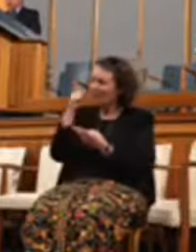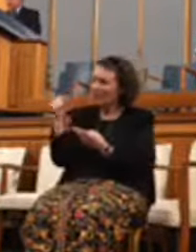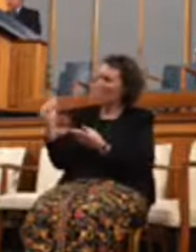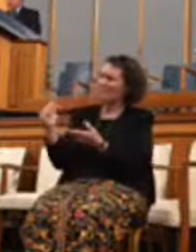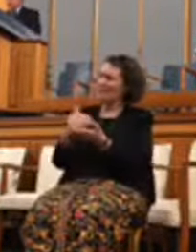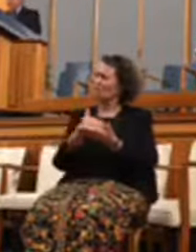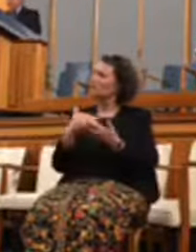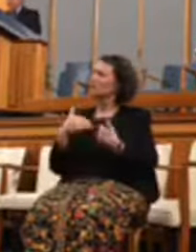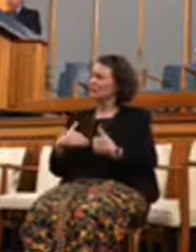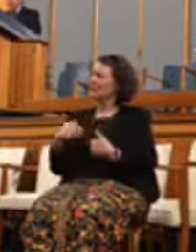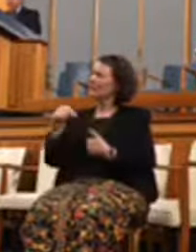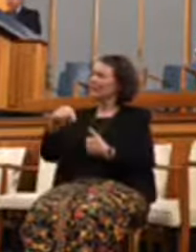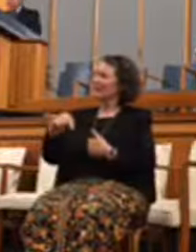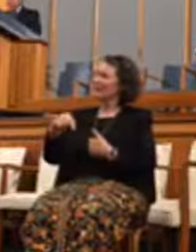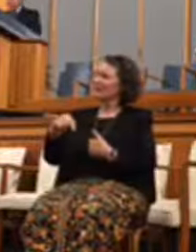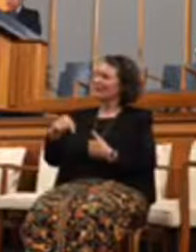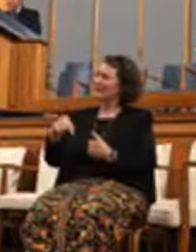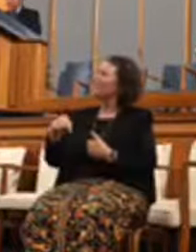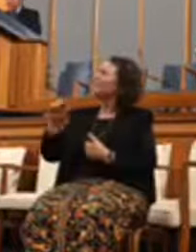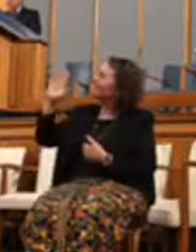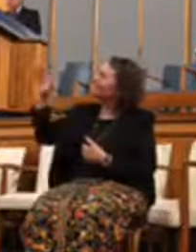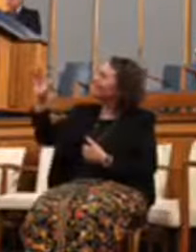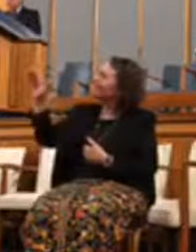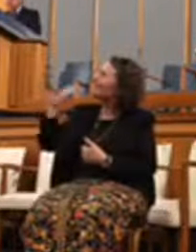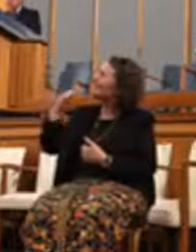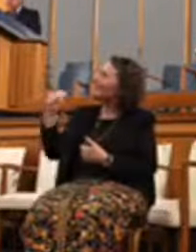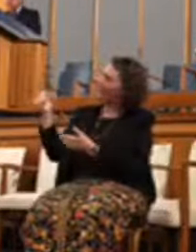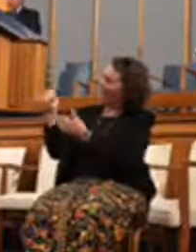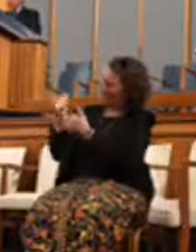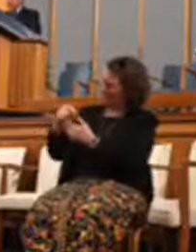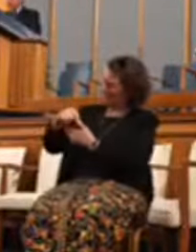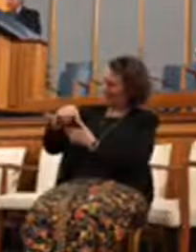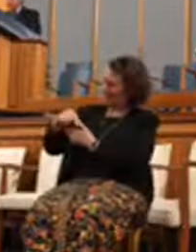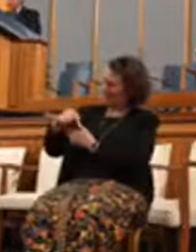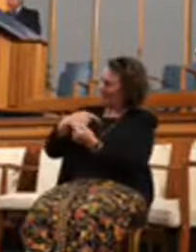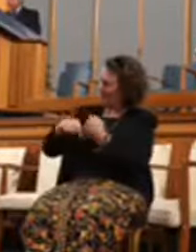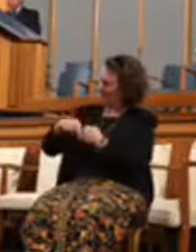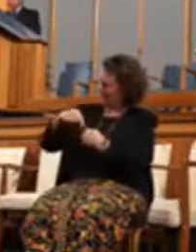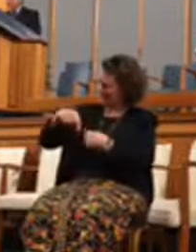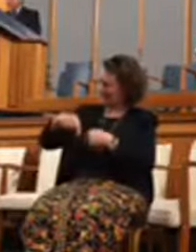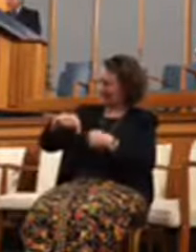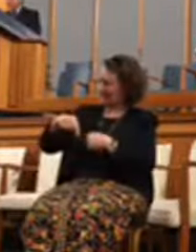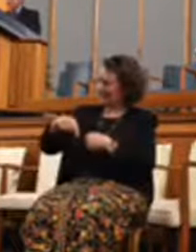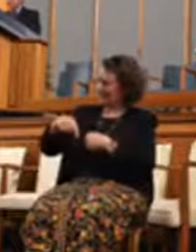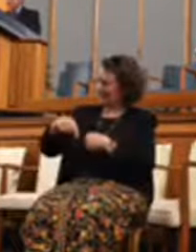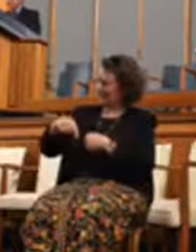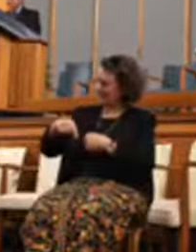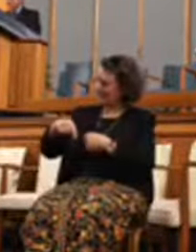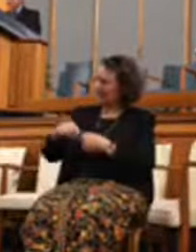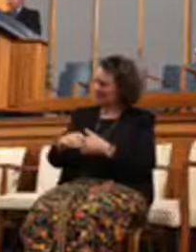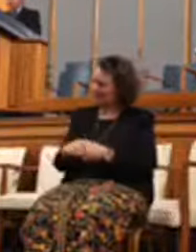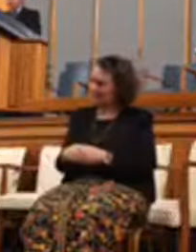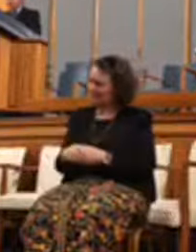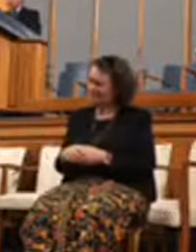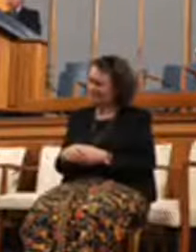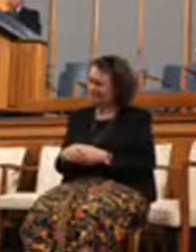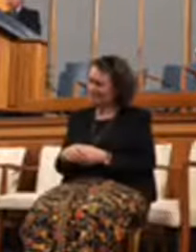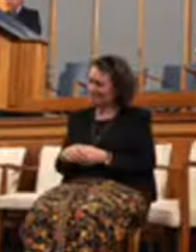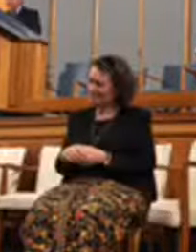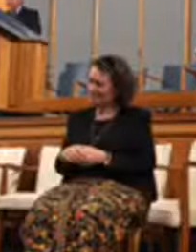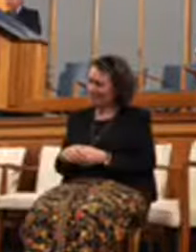Lord, and make thy word to have its place, the only place it should have in our lives, if we are